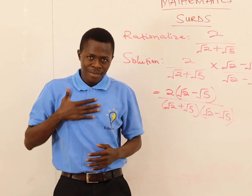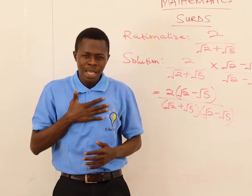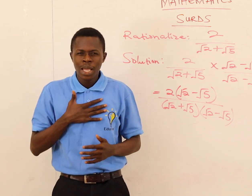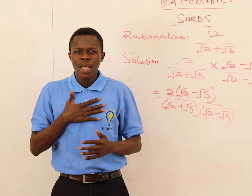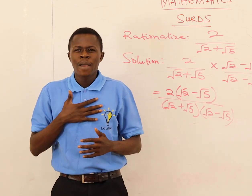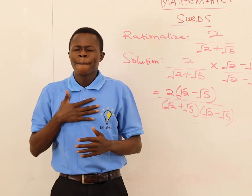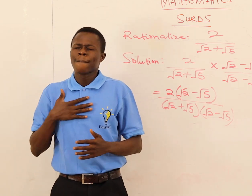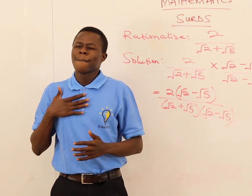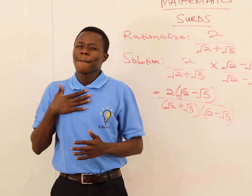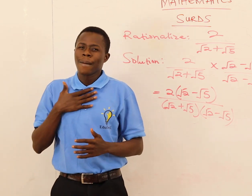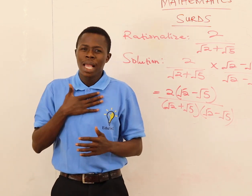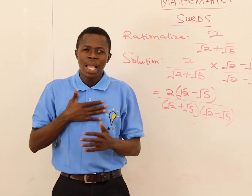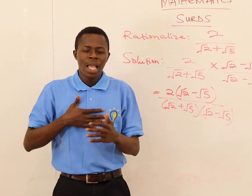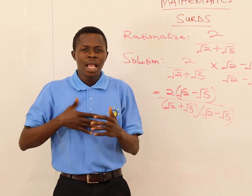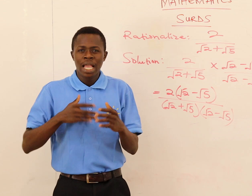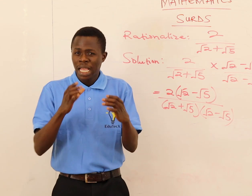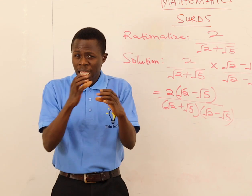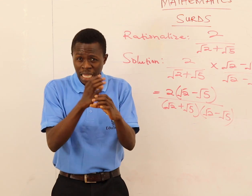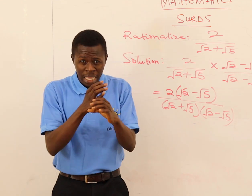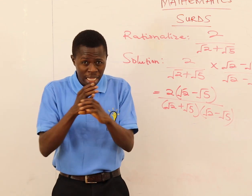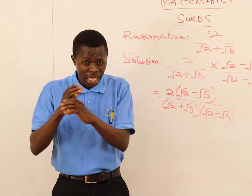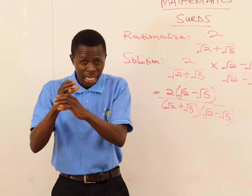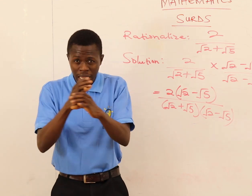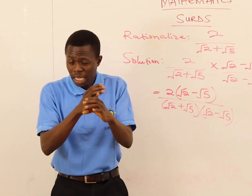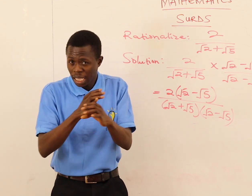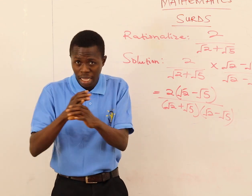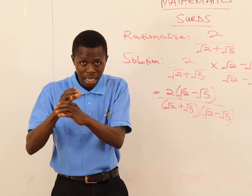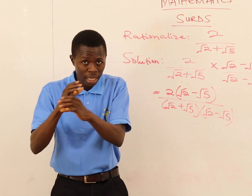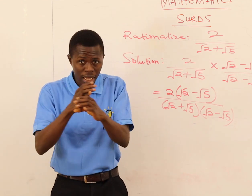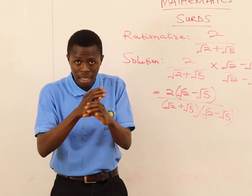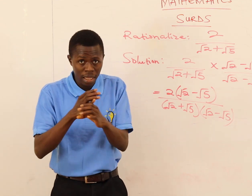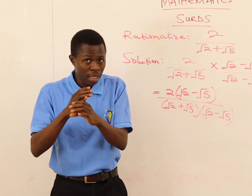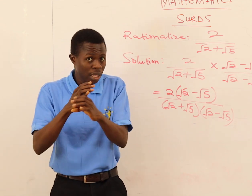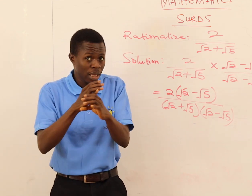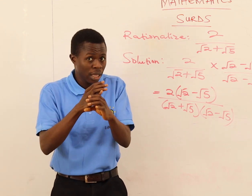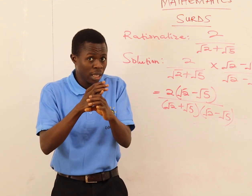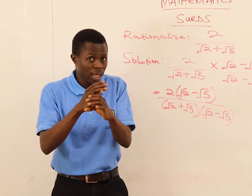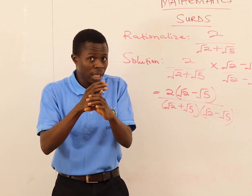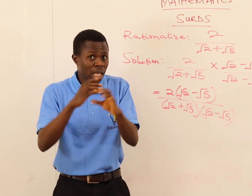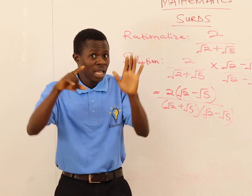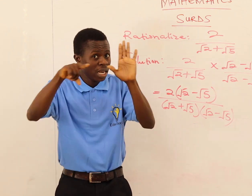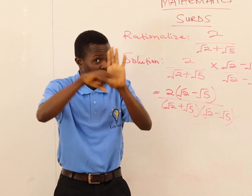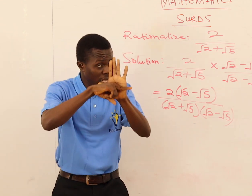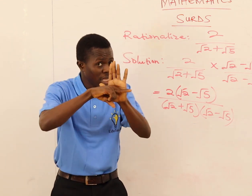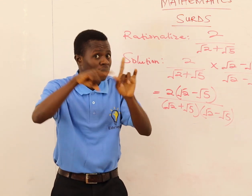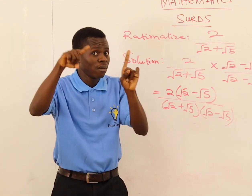5. Now, with this particular part, I need you to pay close attention to